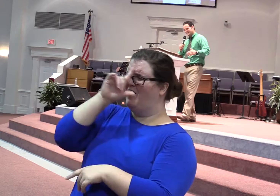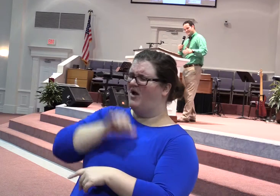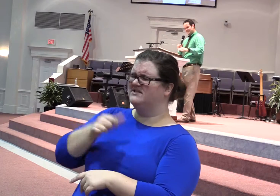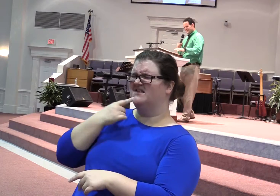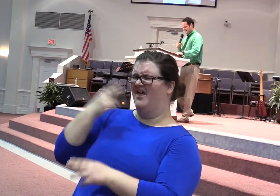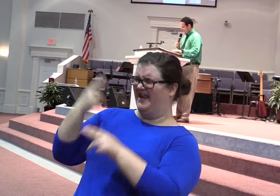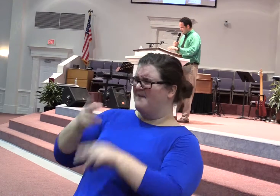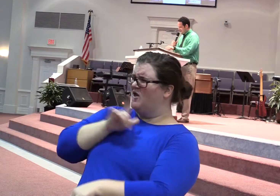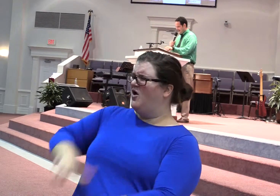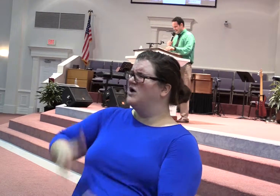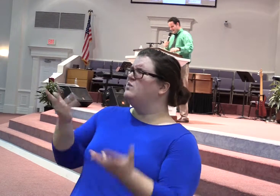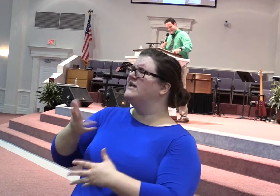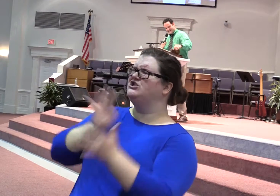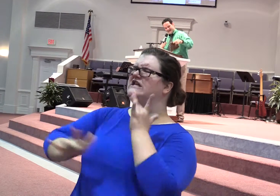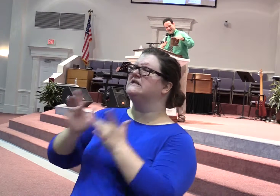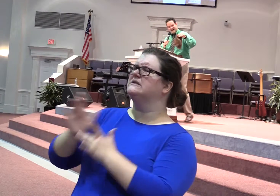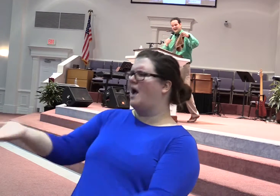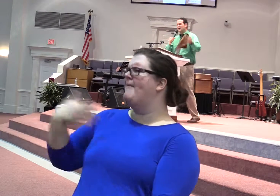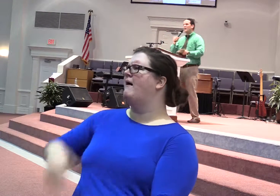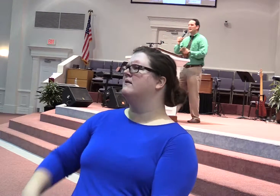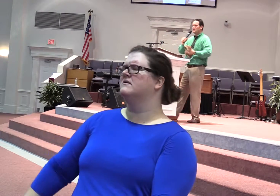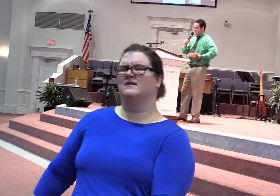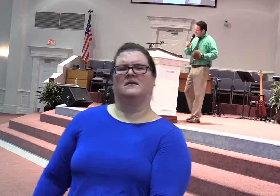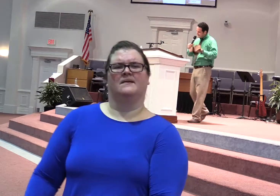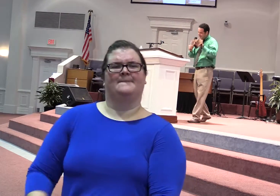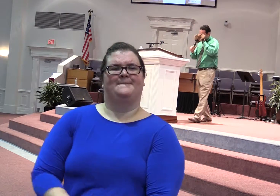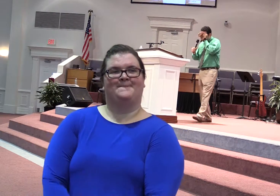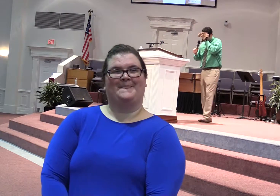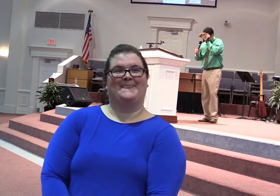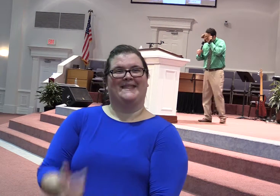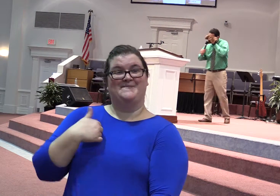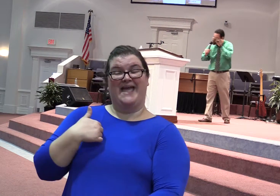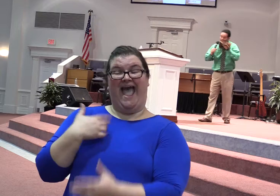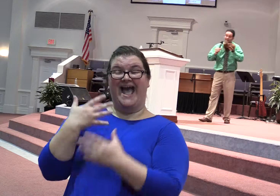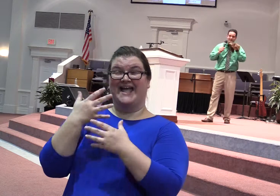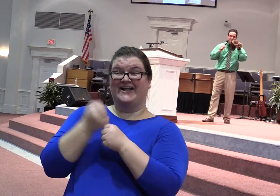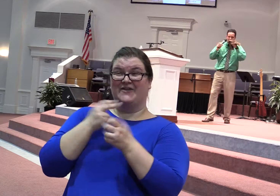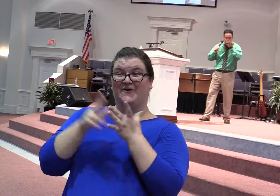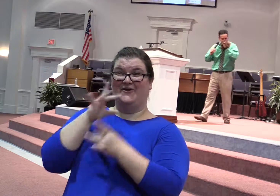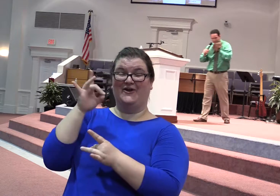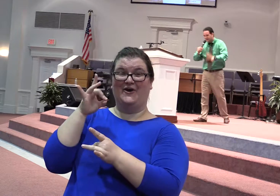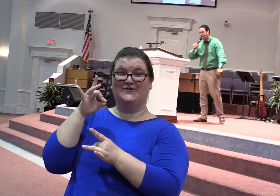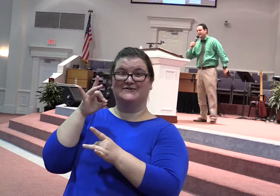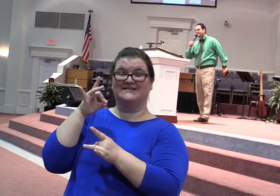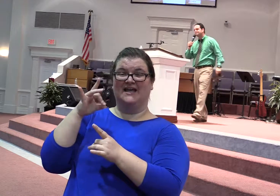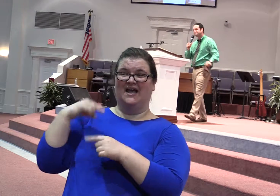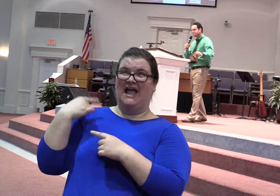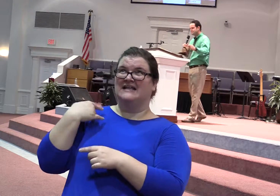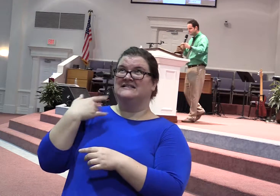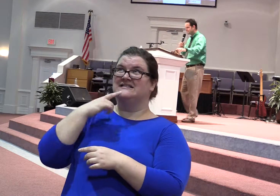Hallelujah. Hallelujah. Come on. I got the Holy Ghost in 99. I've been in this probably 18, 17 years.